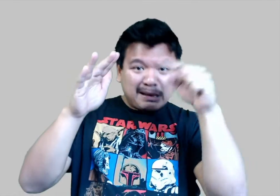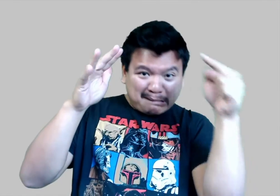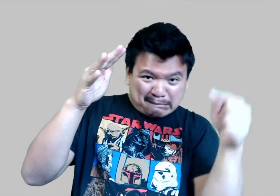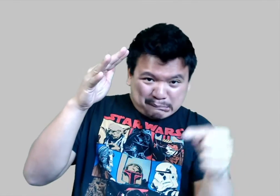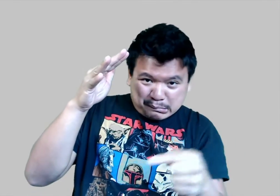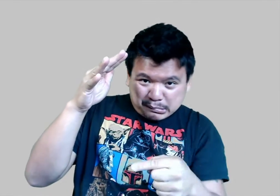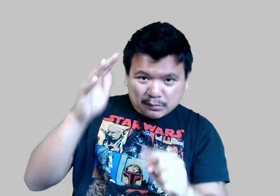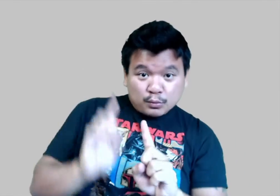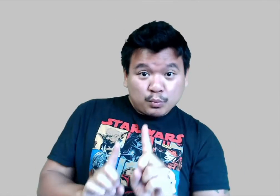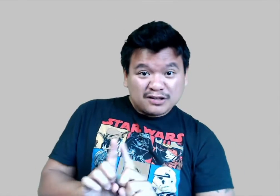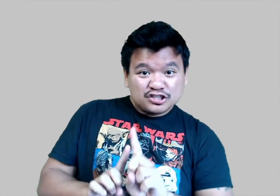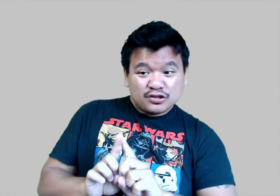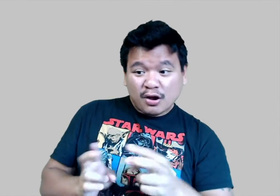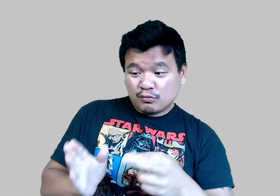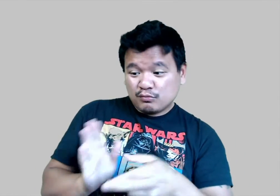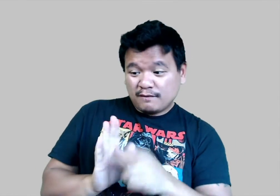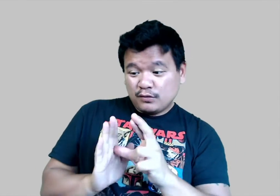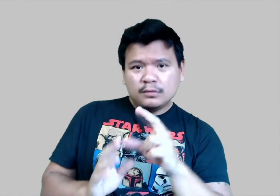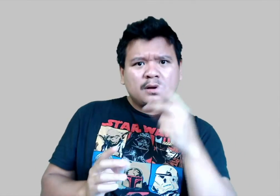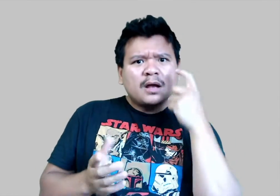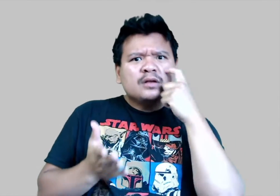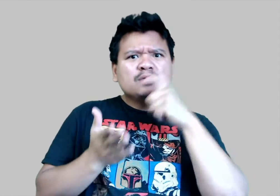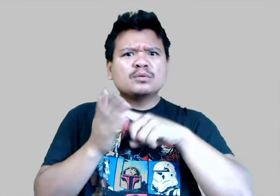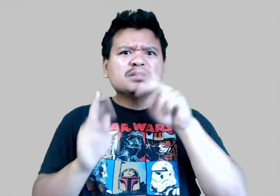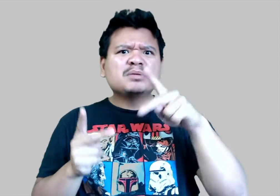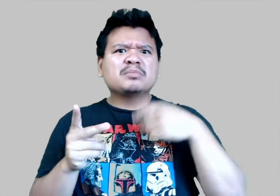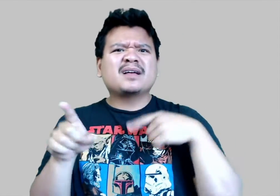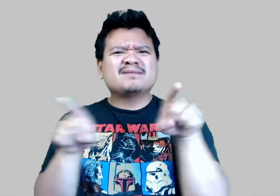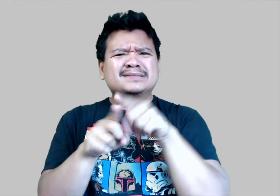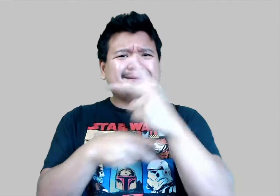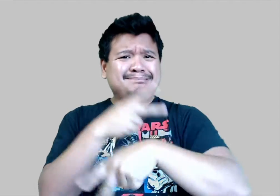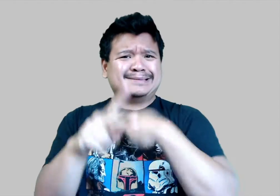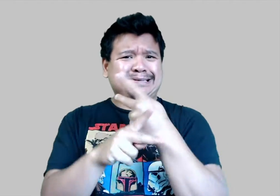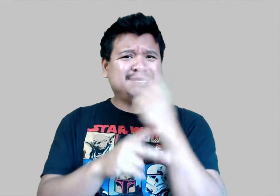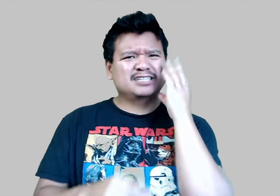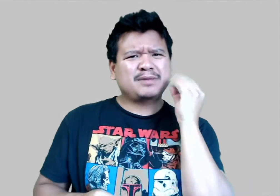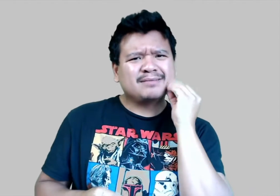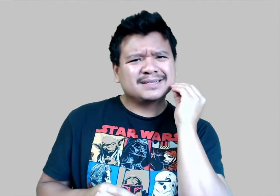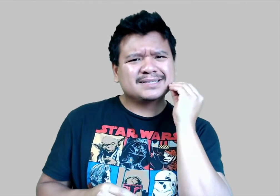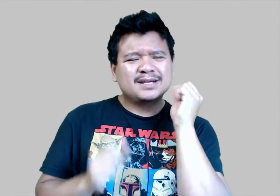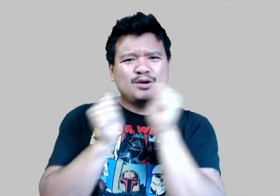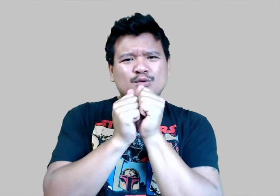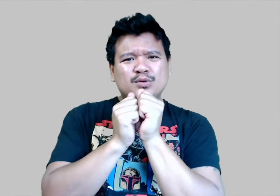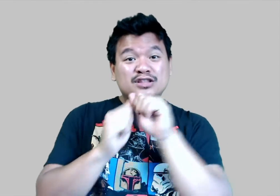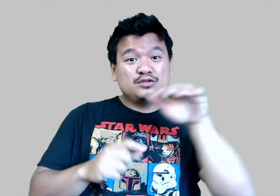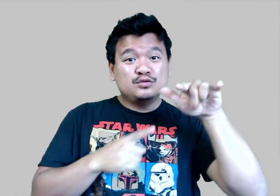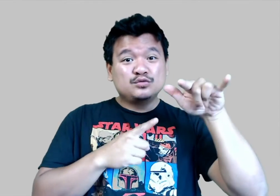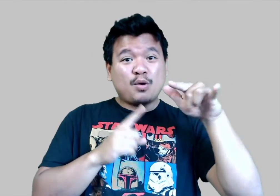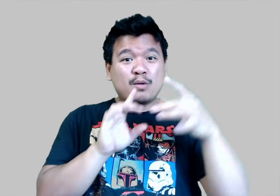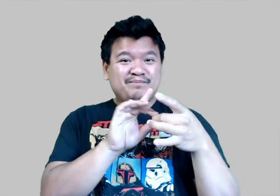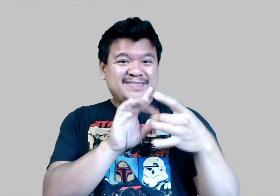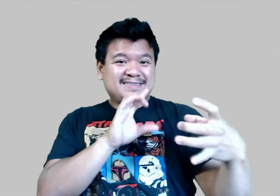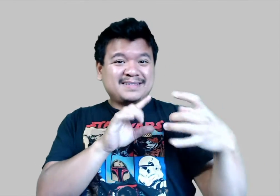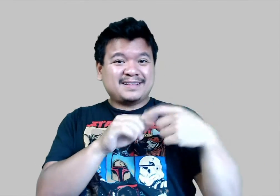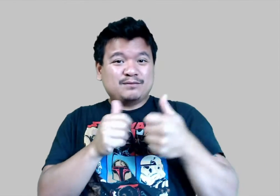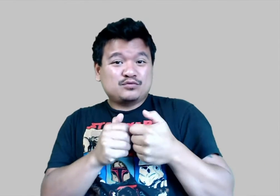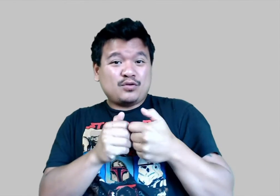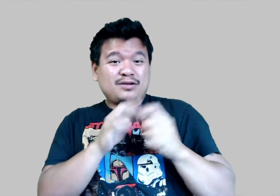the 1-star reviews, and people had the same type of experience with the drone just disconnecting and just